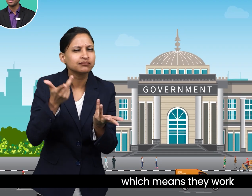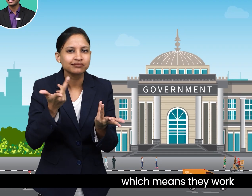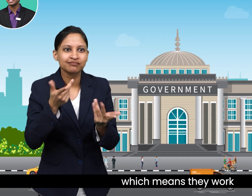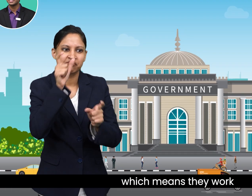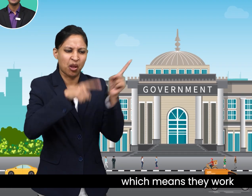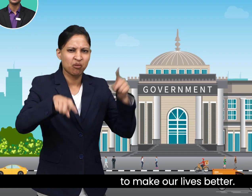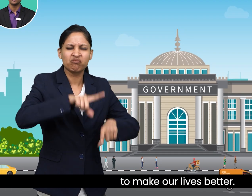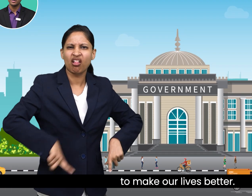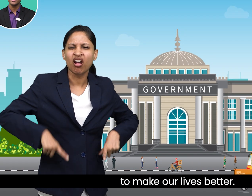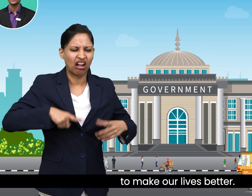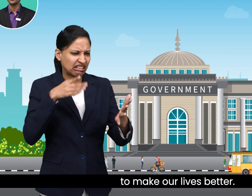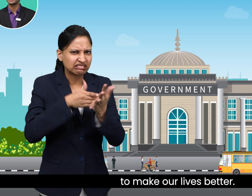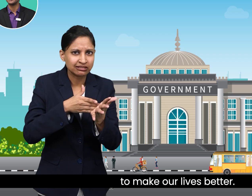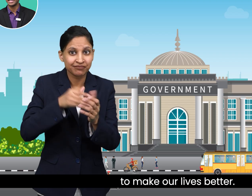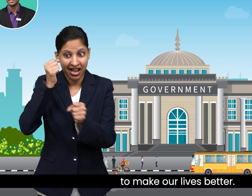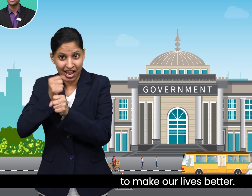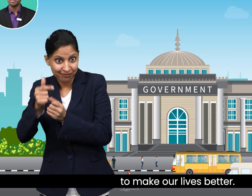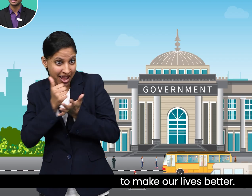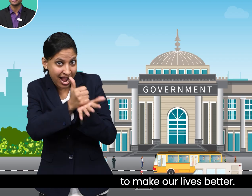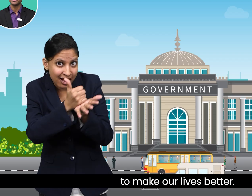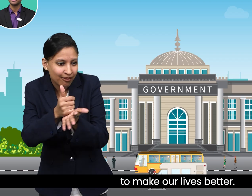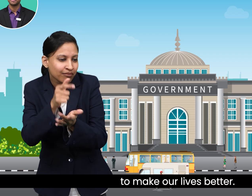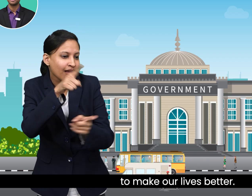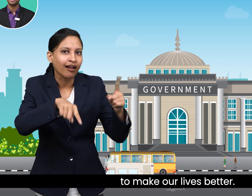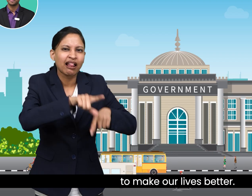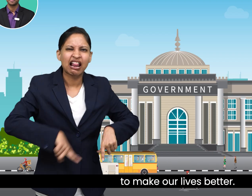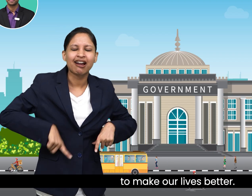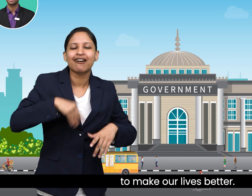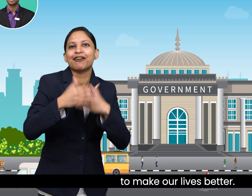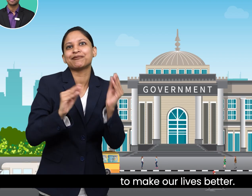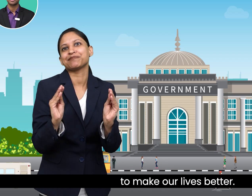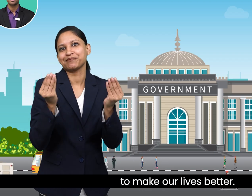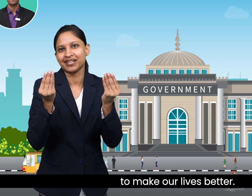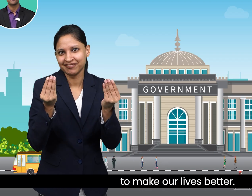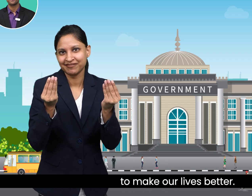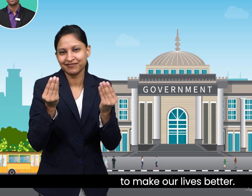which means they work to make our lives better.